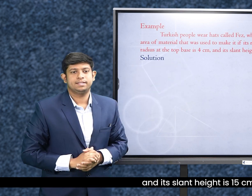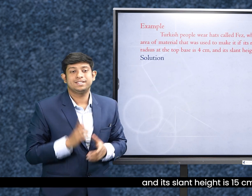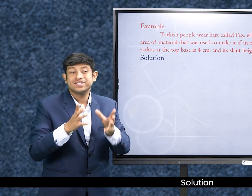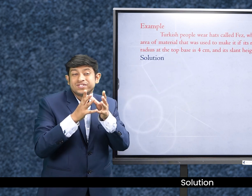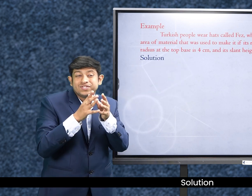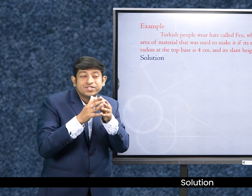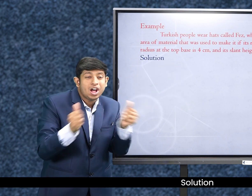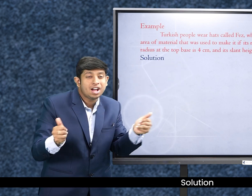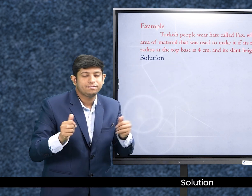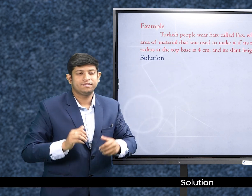Solution.